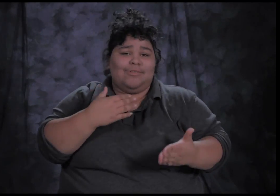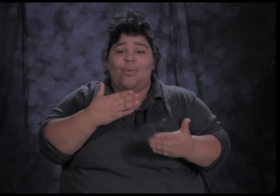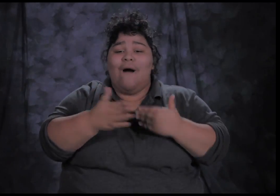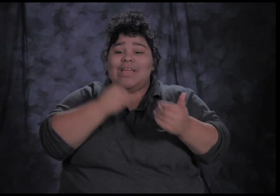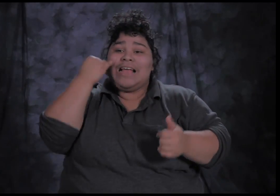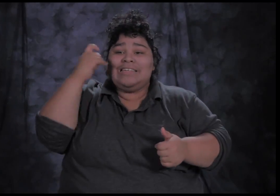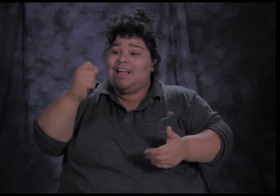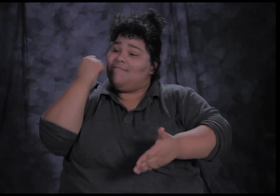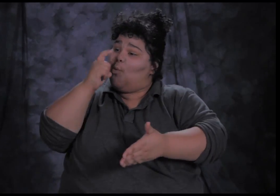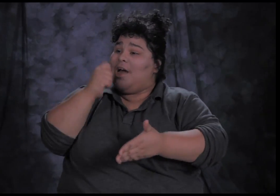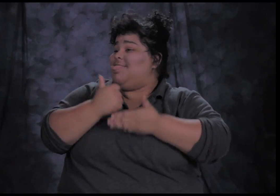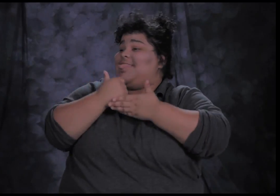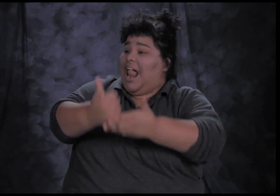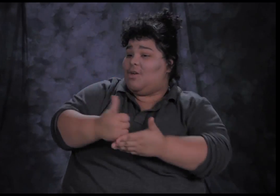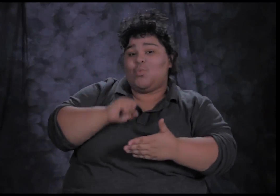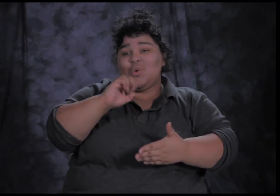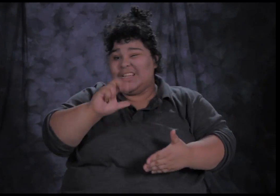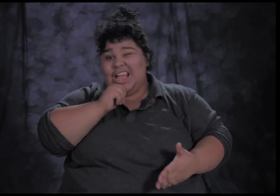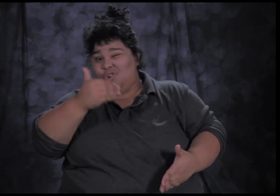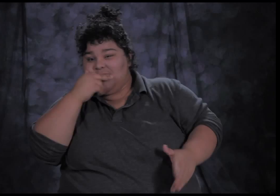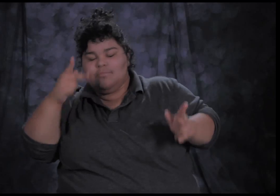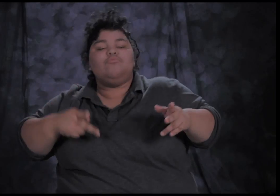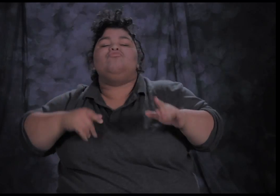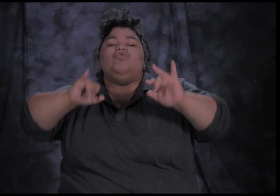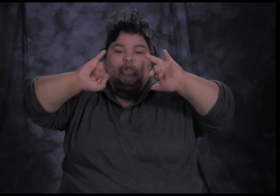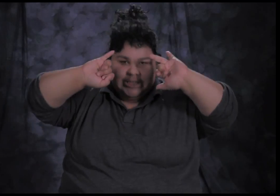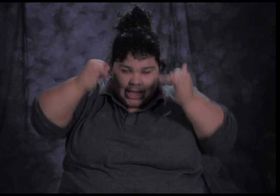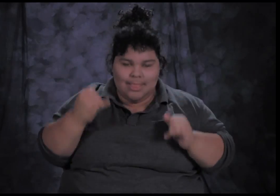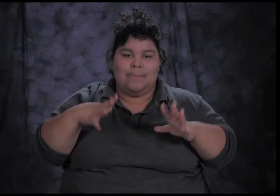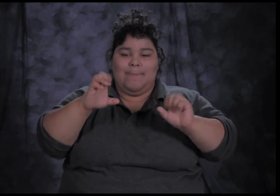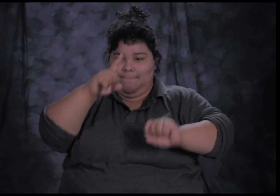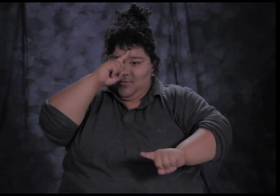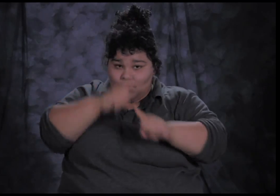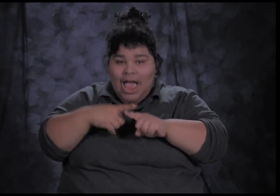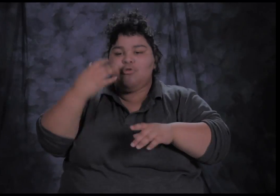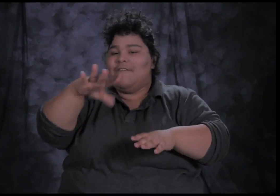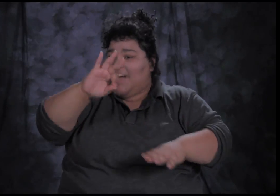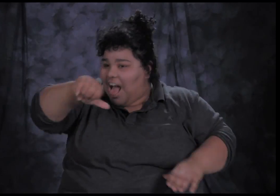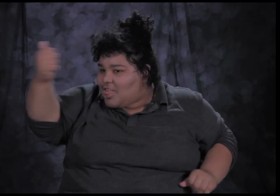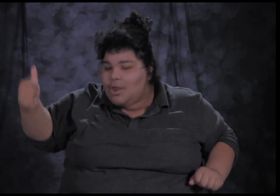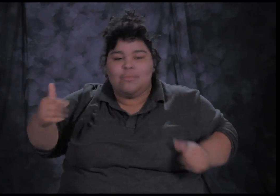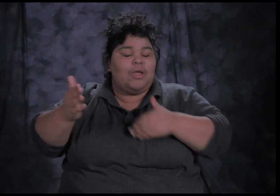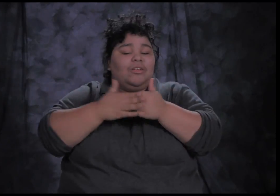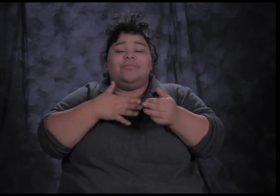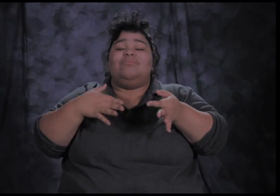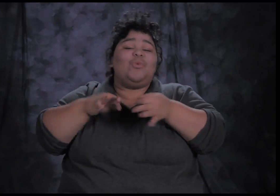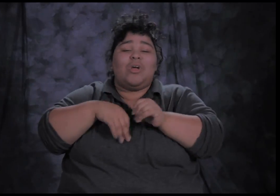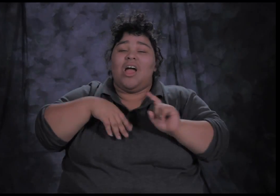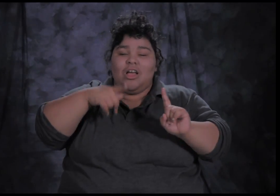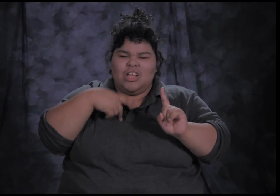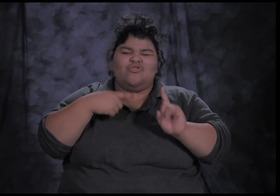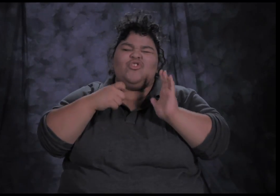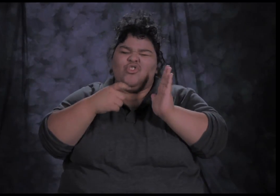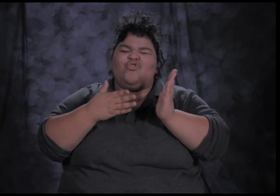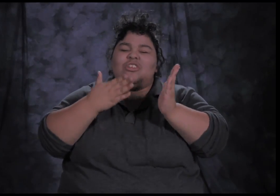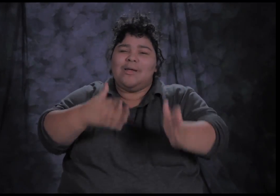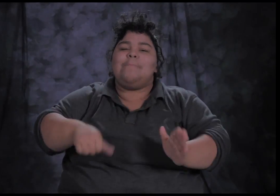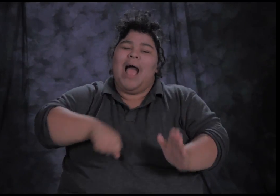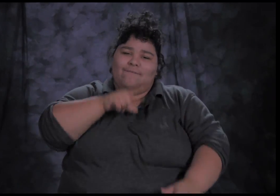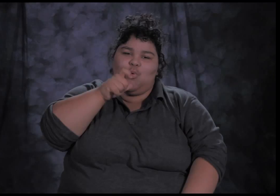get help. Get the help that you need. I think you need to have faith and reach out to people and be proud of who you are. I'm proud of who I